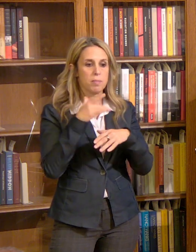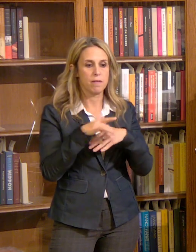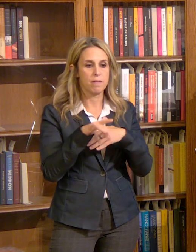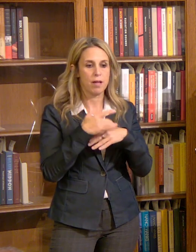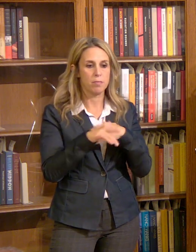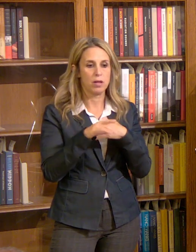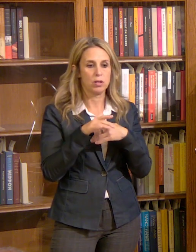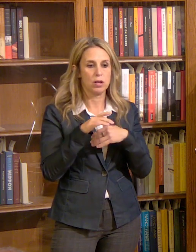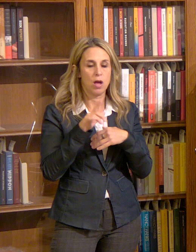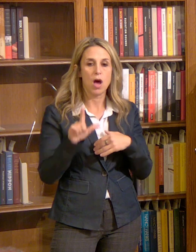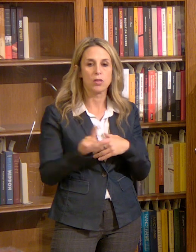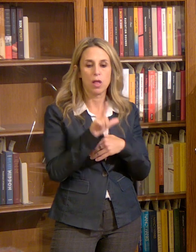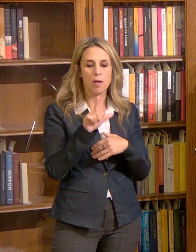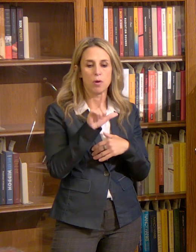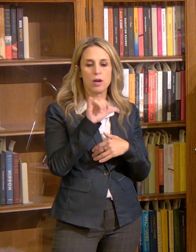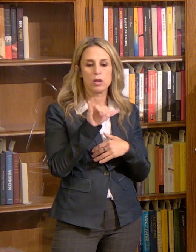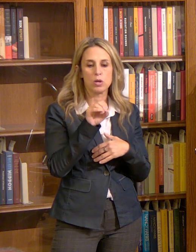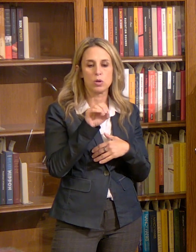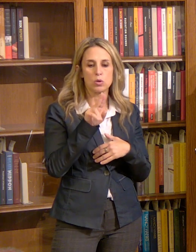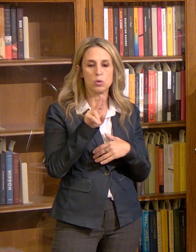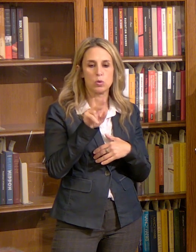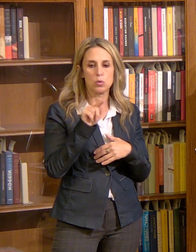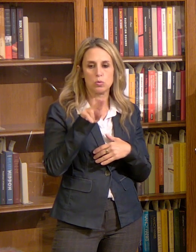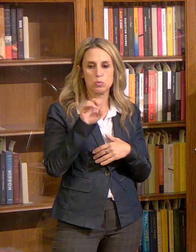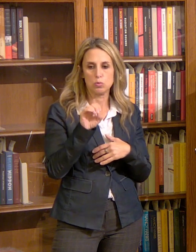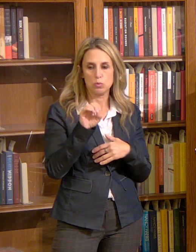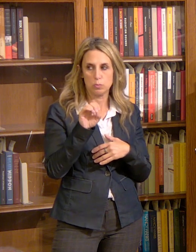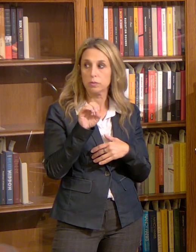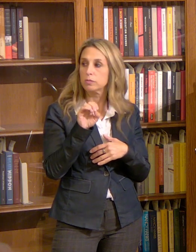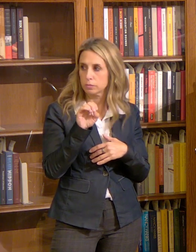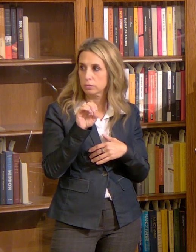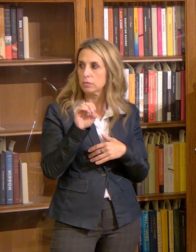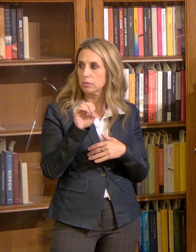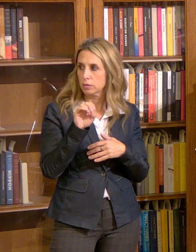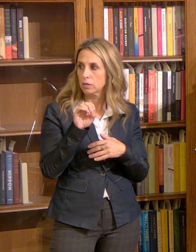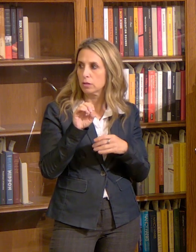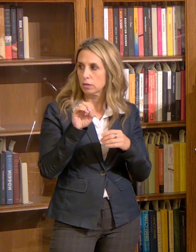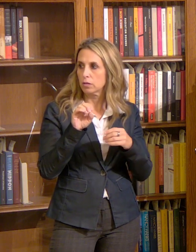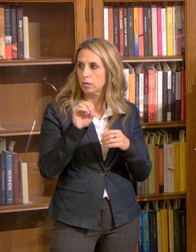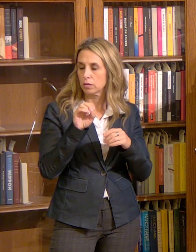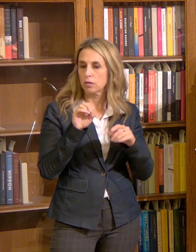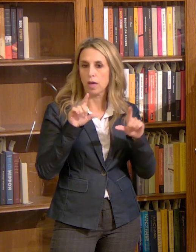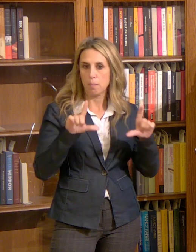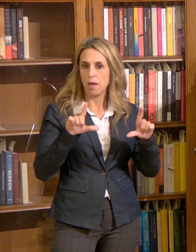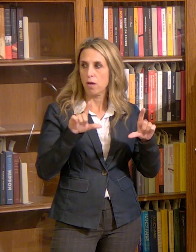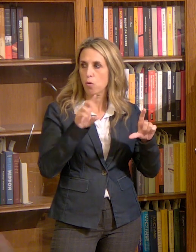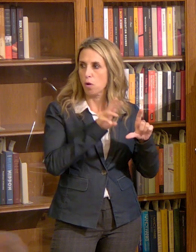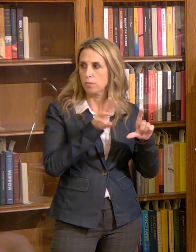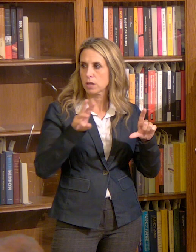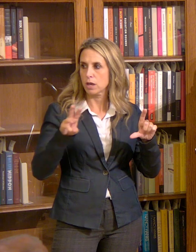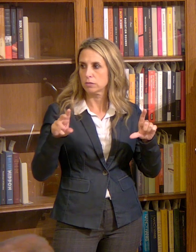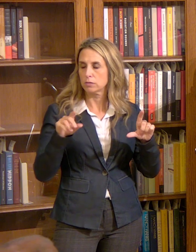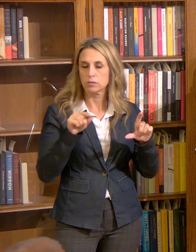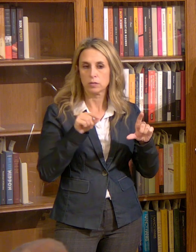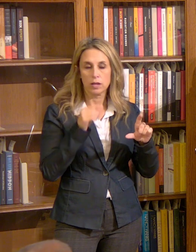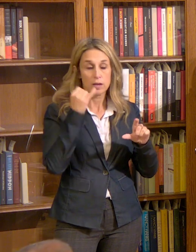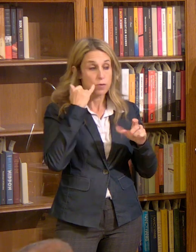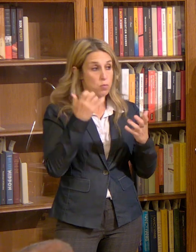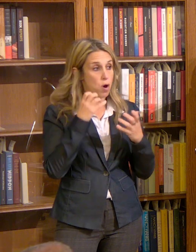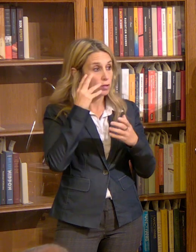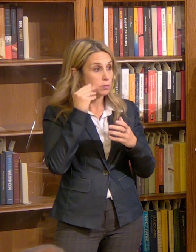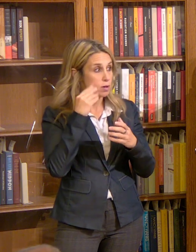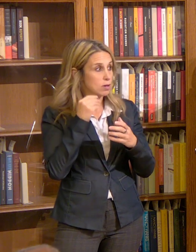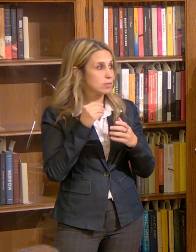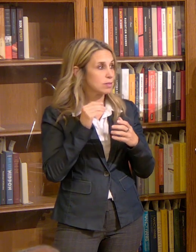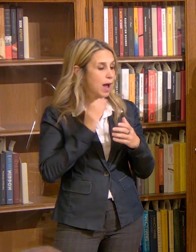on the library's YouTube page if you want to revisit the experience and the time together as Jim